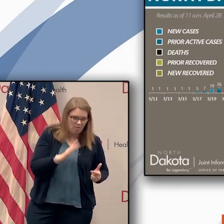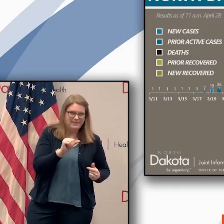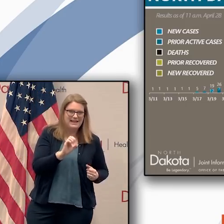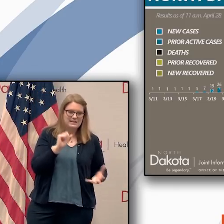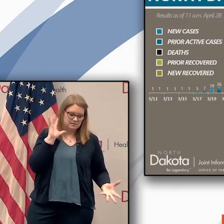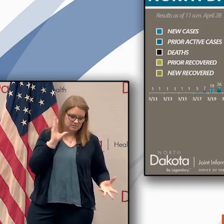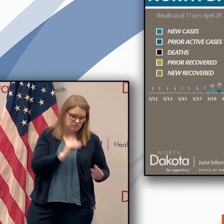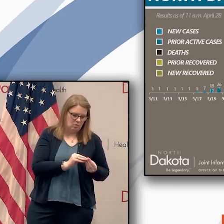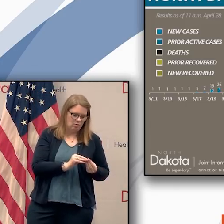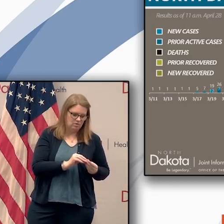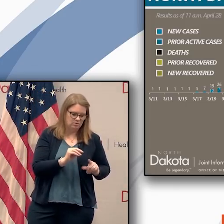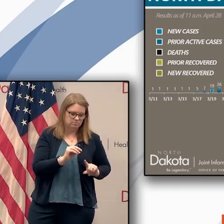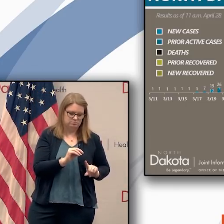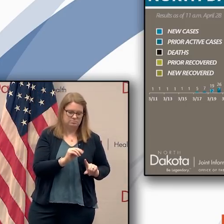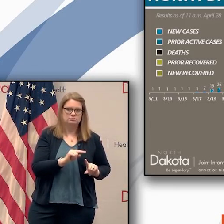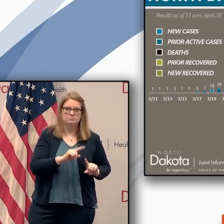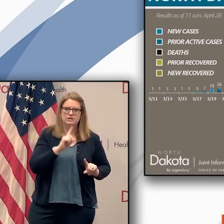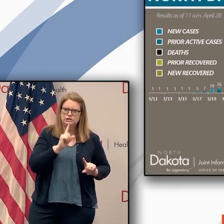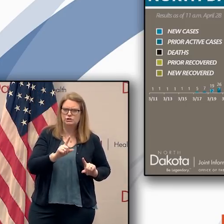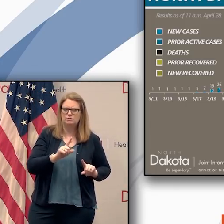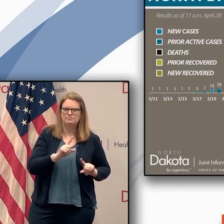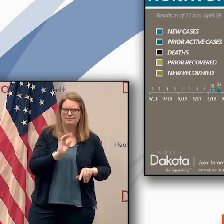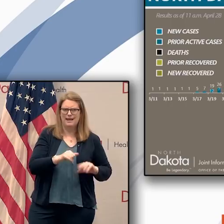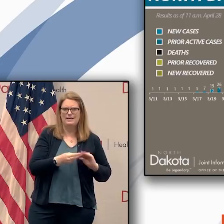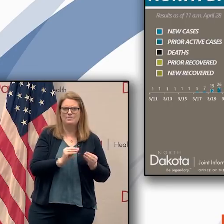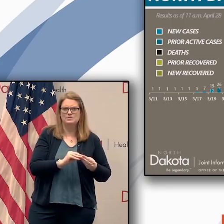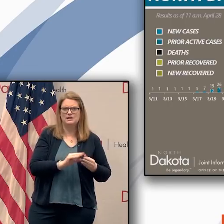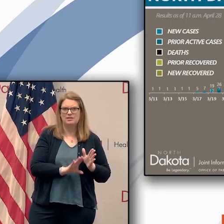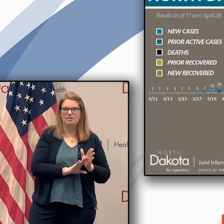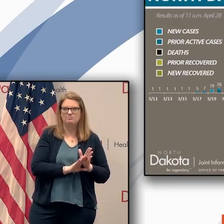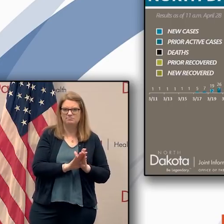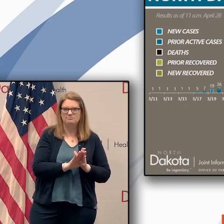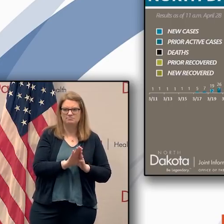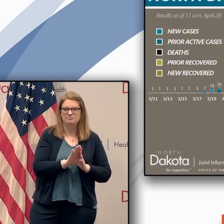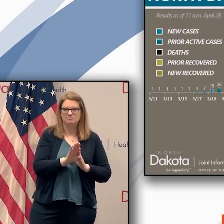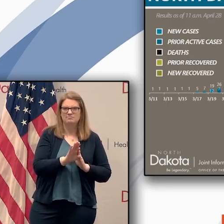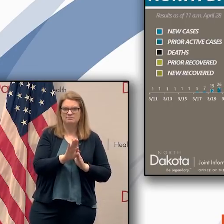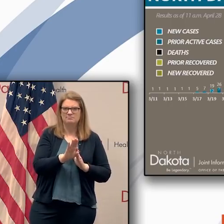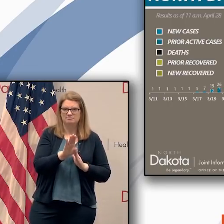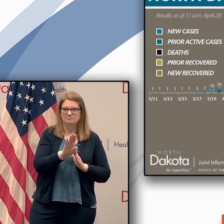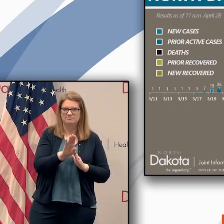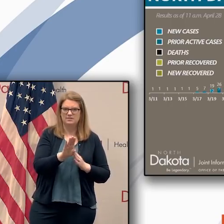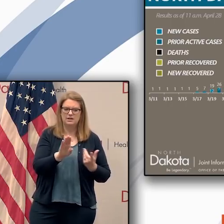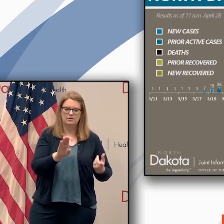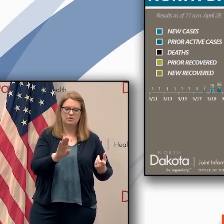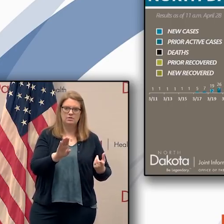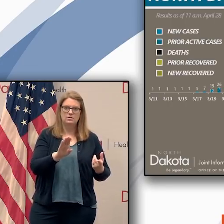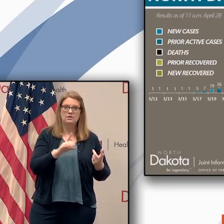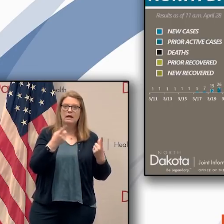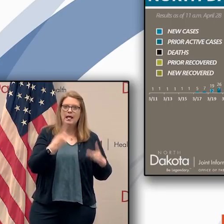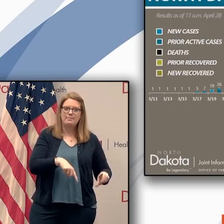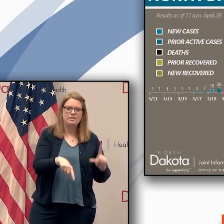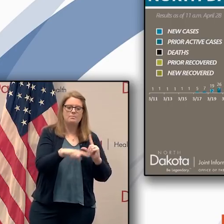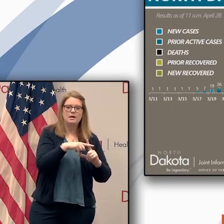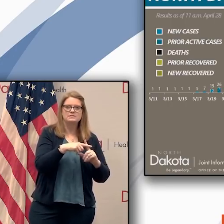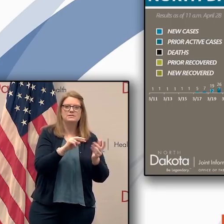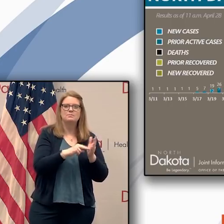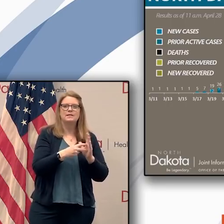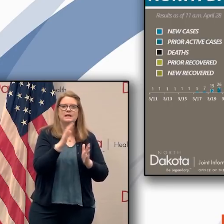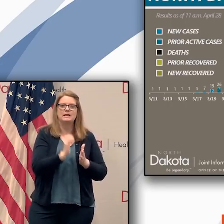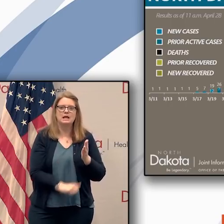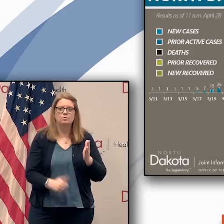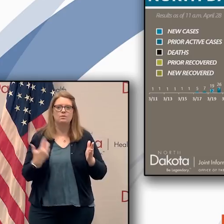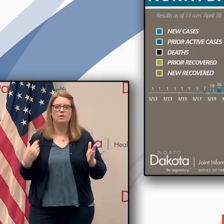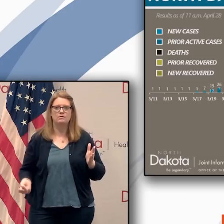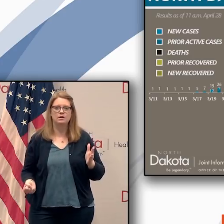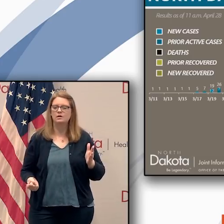because cases that were positive once, we don't get to undo those, and so we will